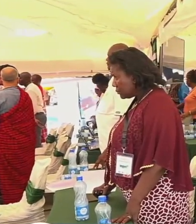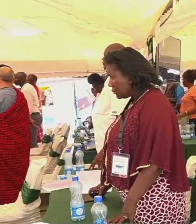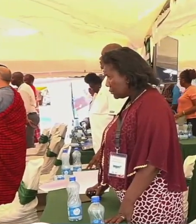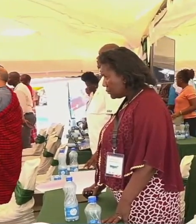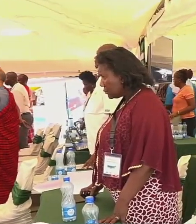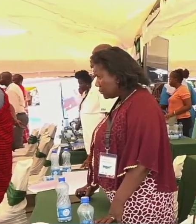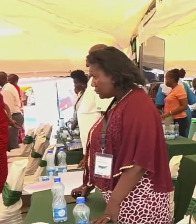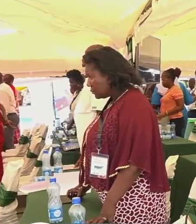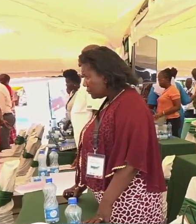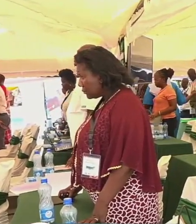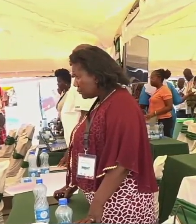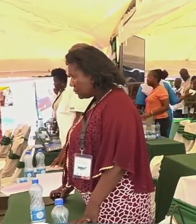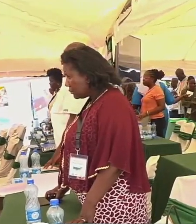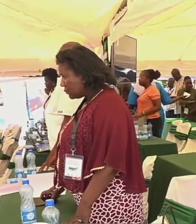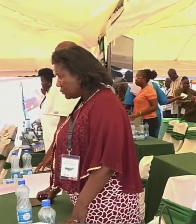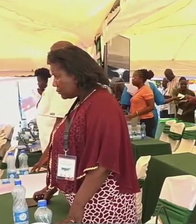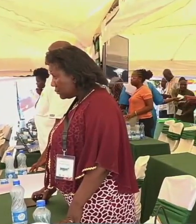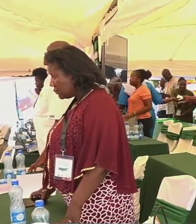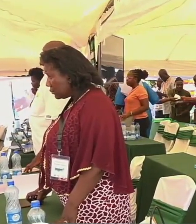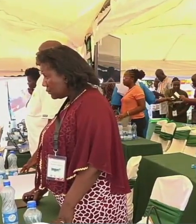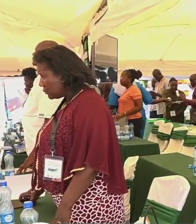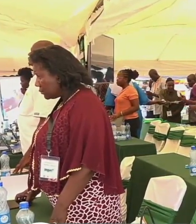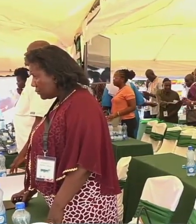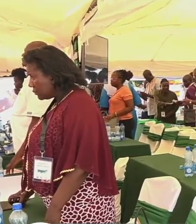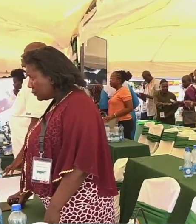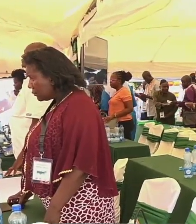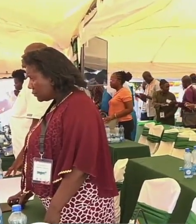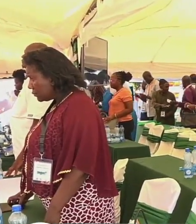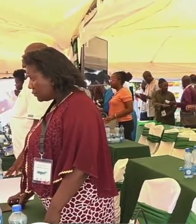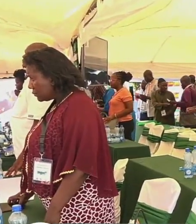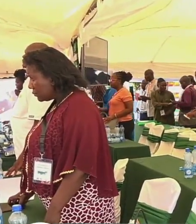For photo session, kindly come and guide us.